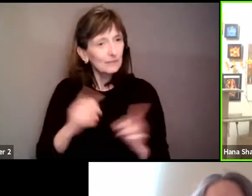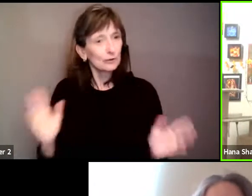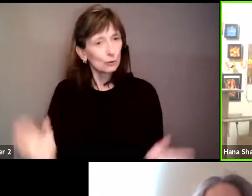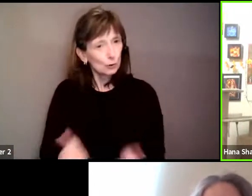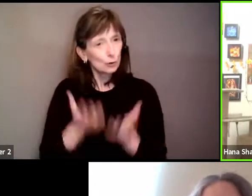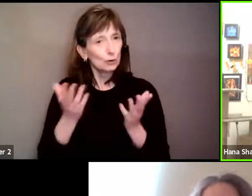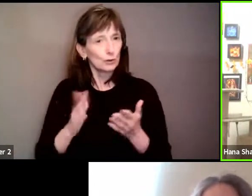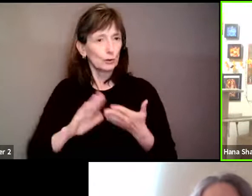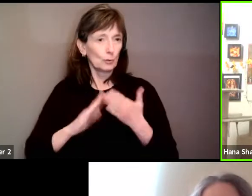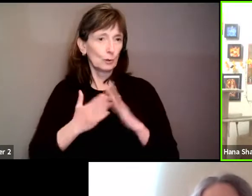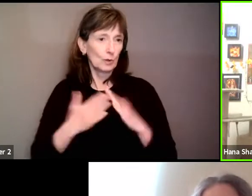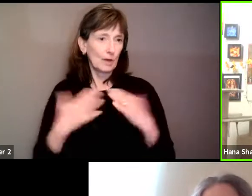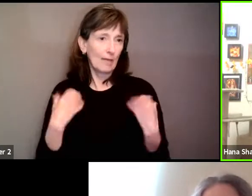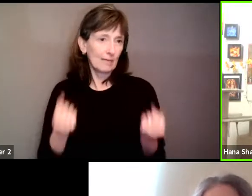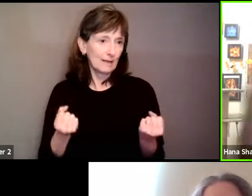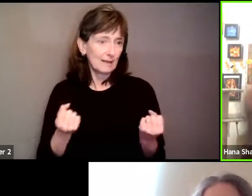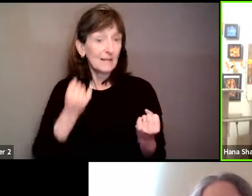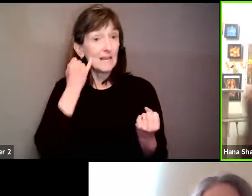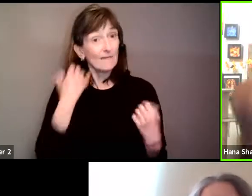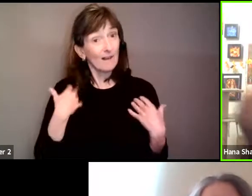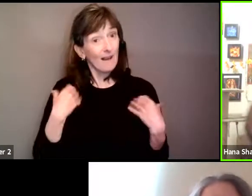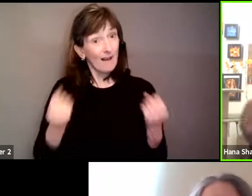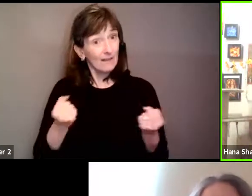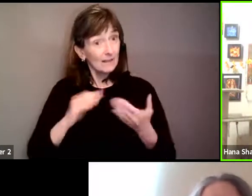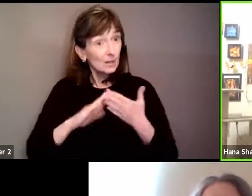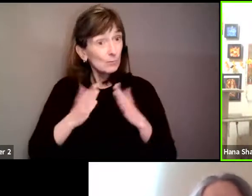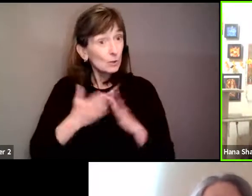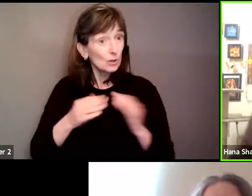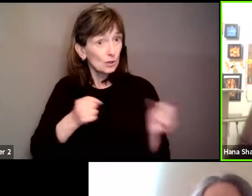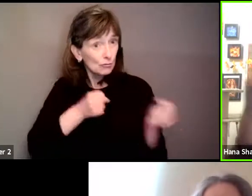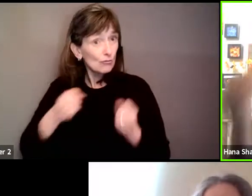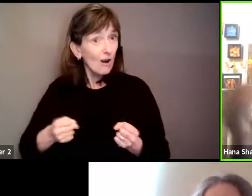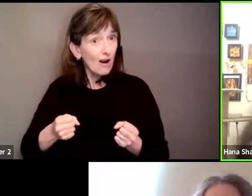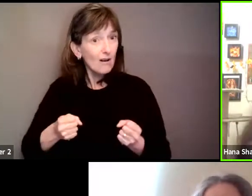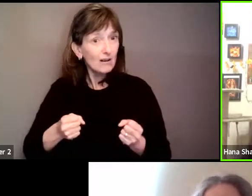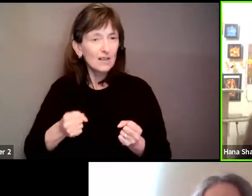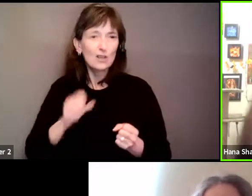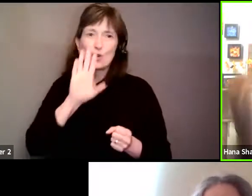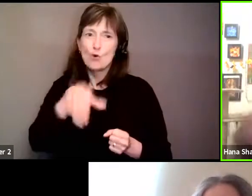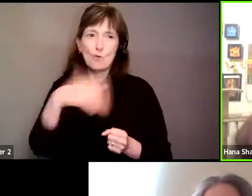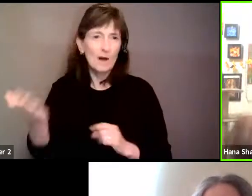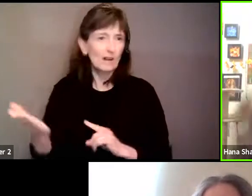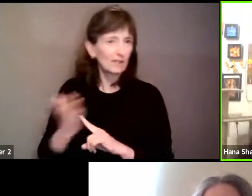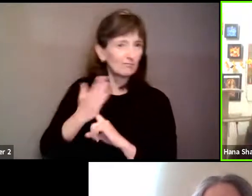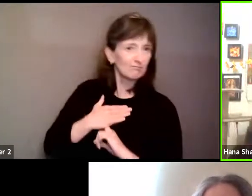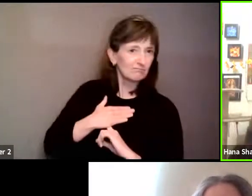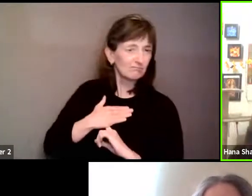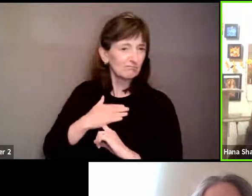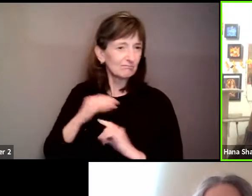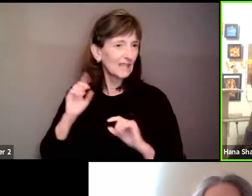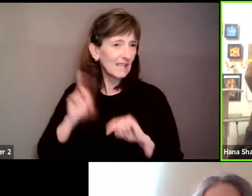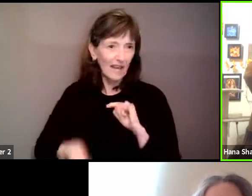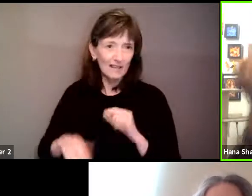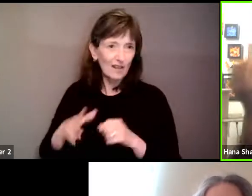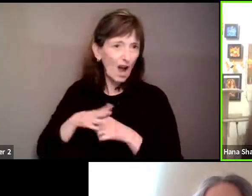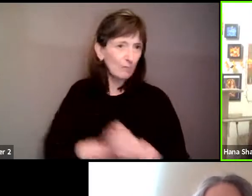communities cannot be stomped out. When we take care of our community, we blossom, we thrive. And the people who try to